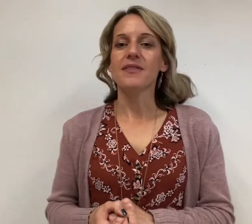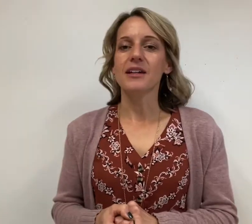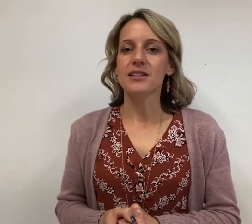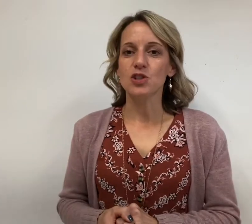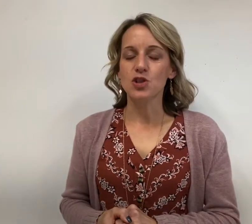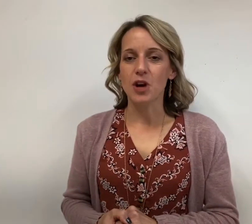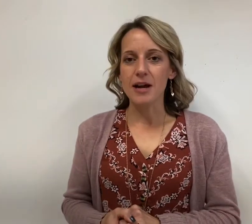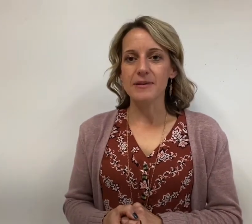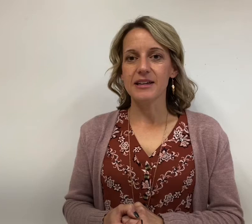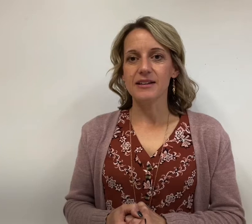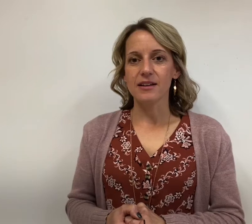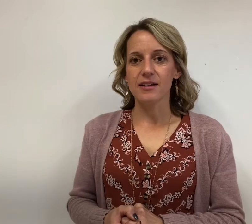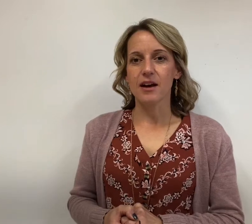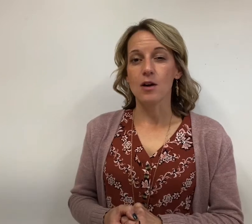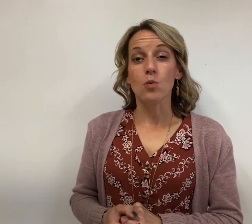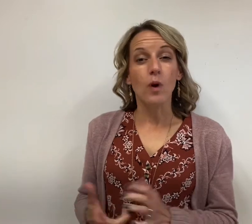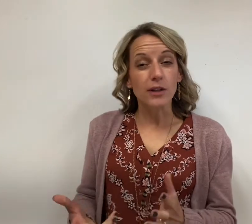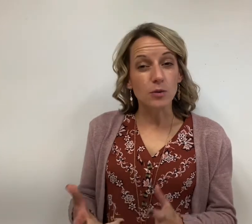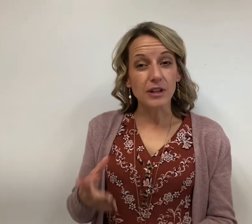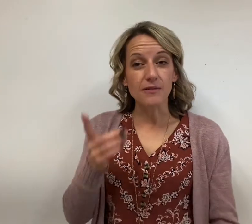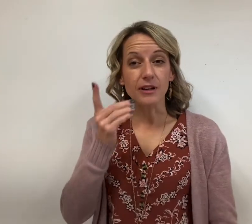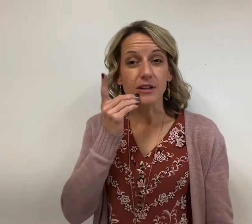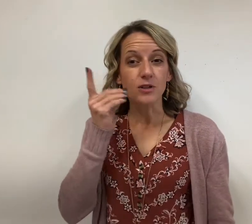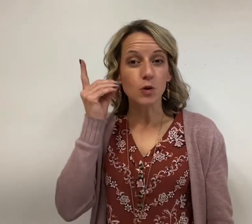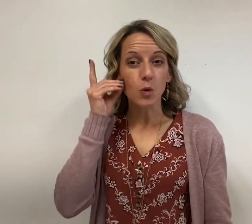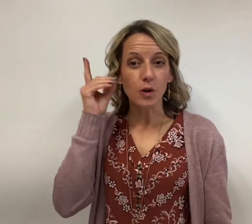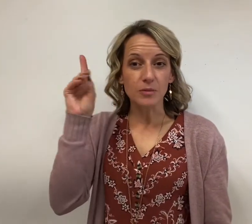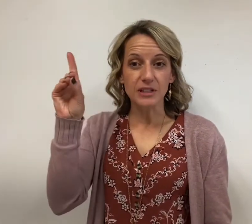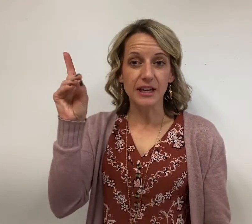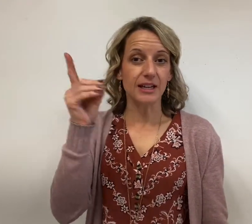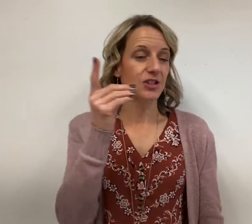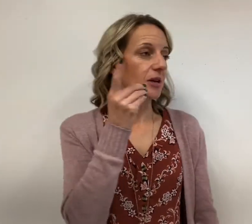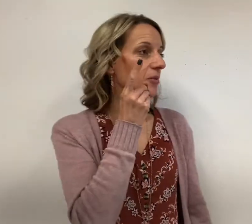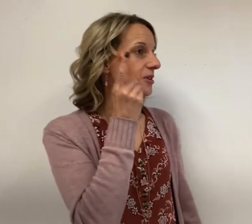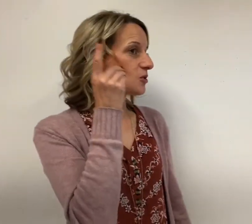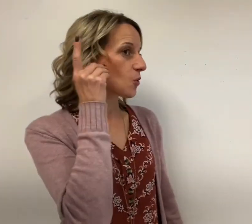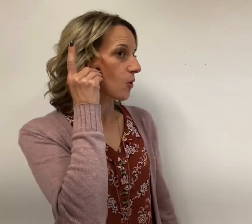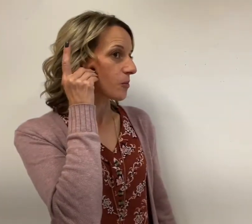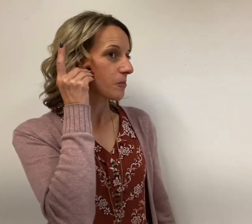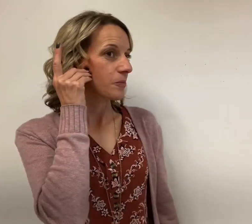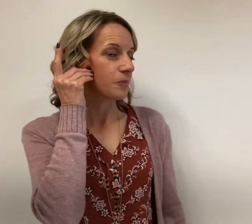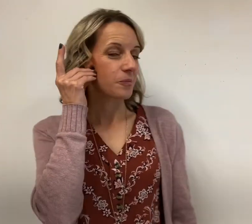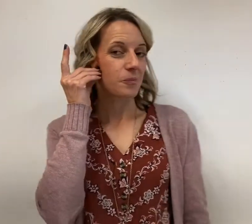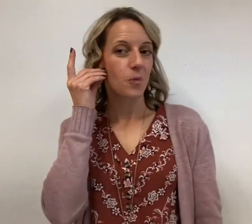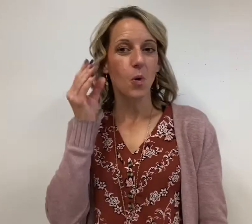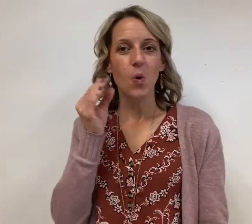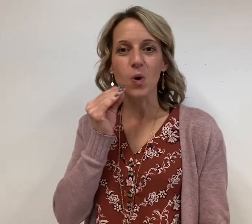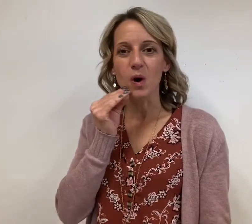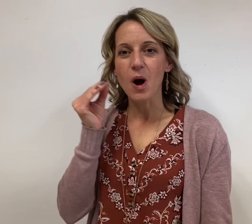then describing what you live in, a dorm, D hand shape, dorm. Or